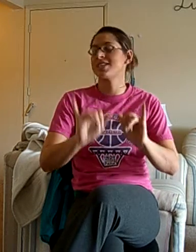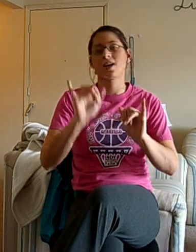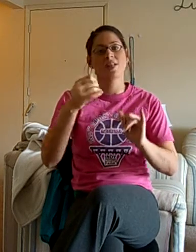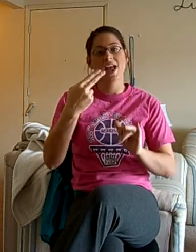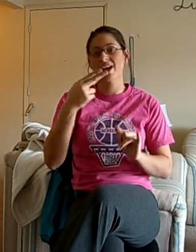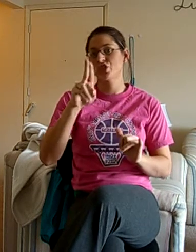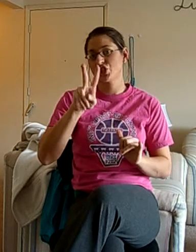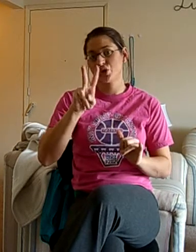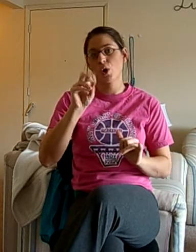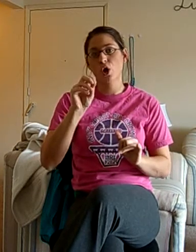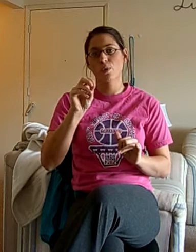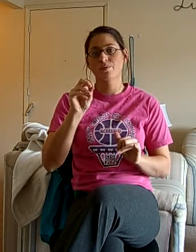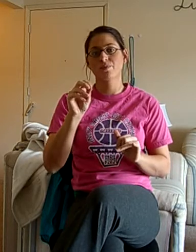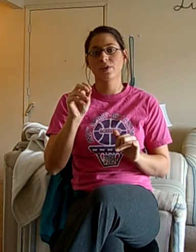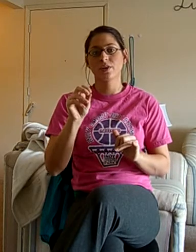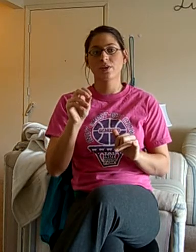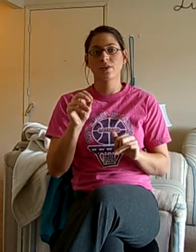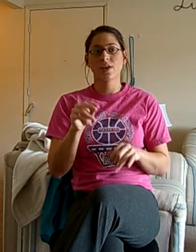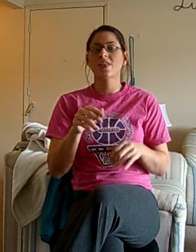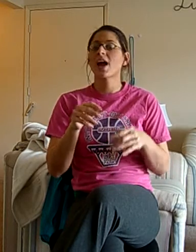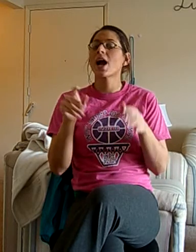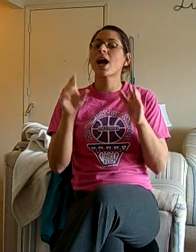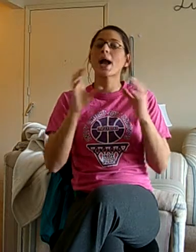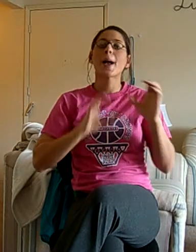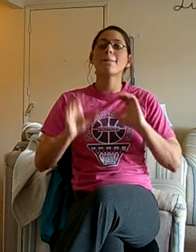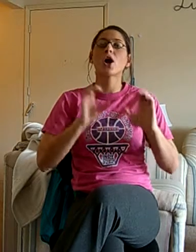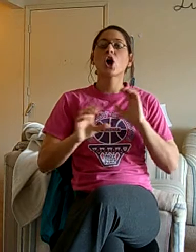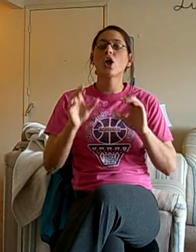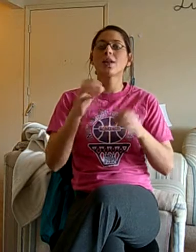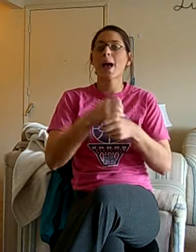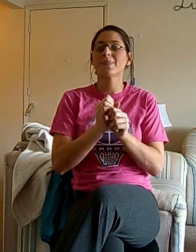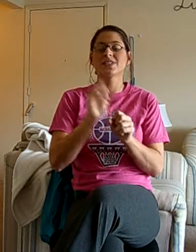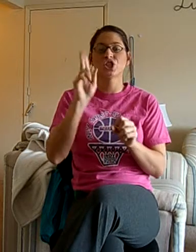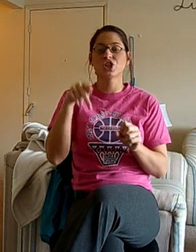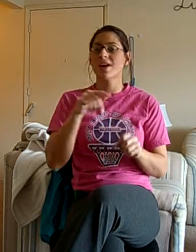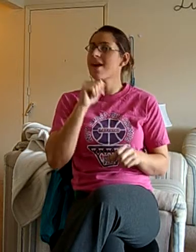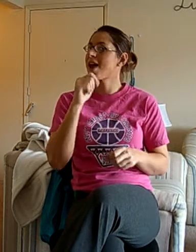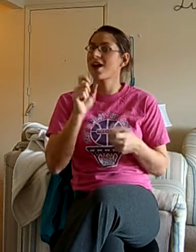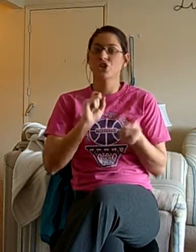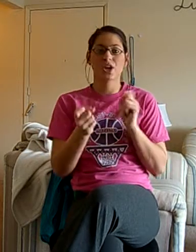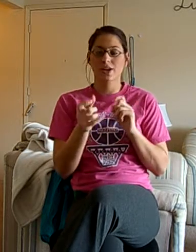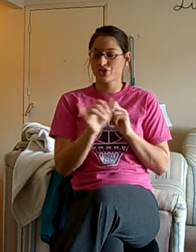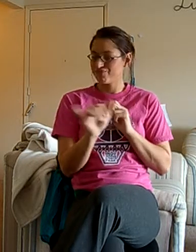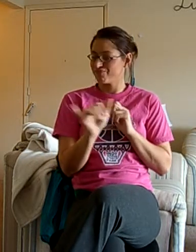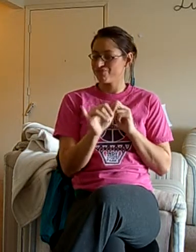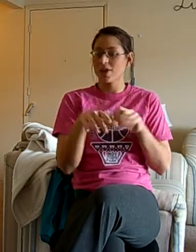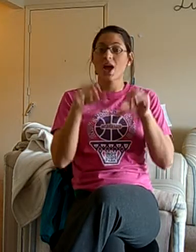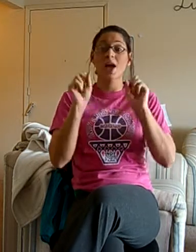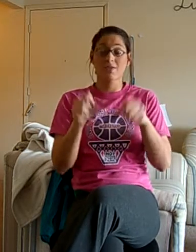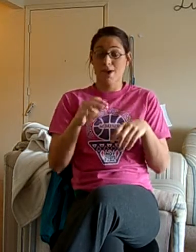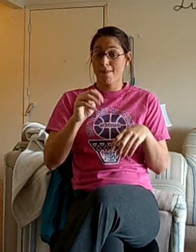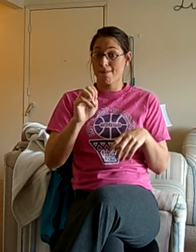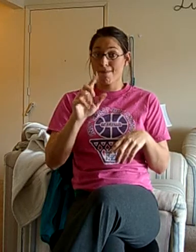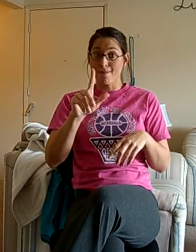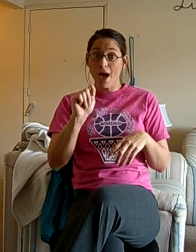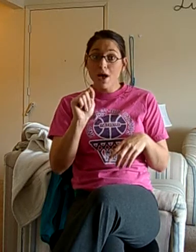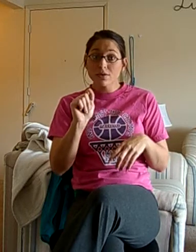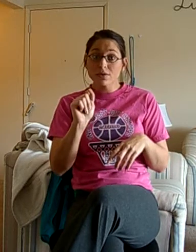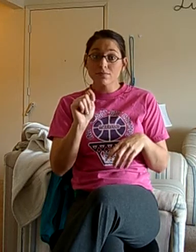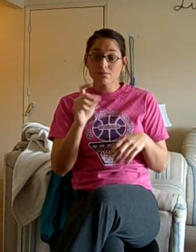its chemical composition has not changed. Its identity is the same. It can melt back to form water and still